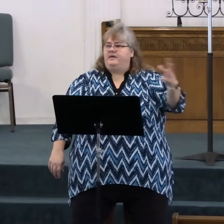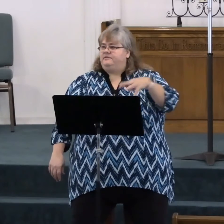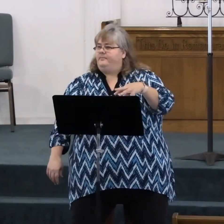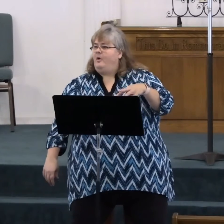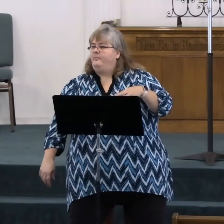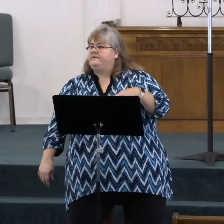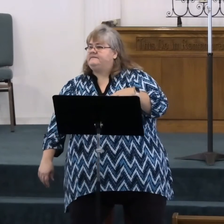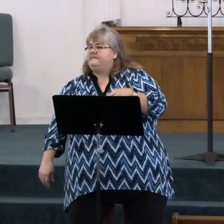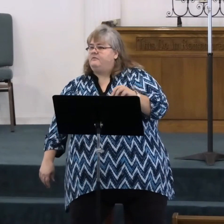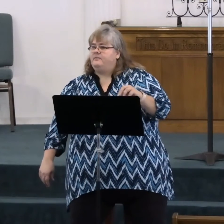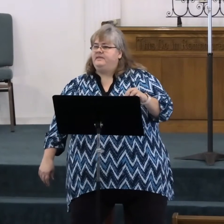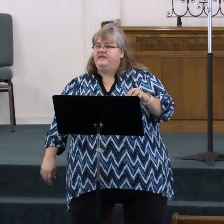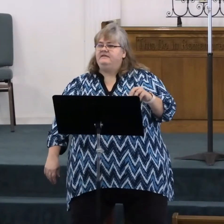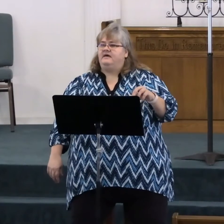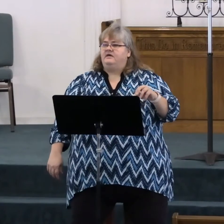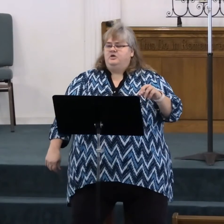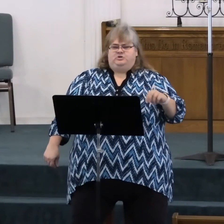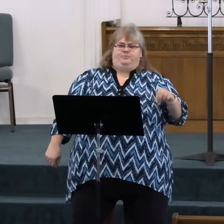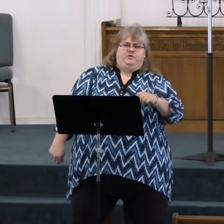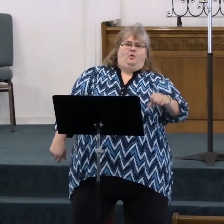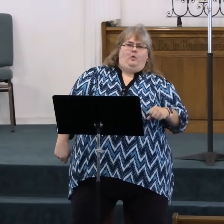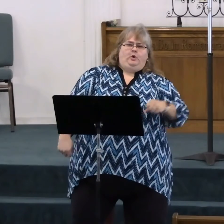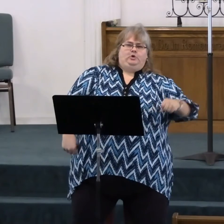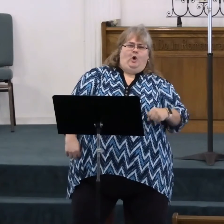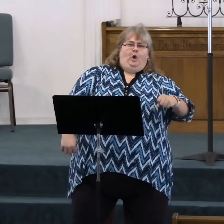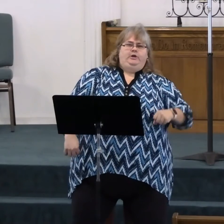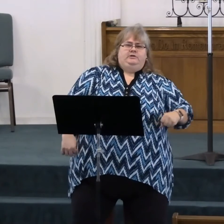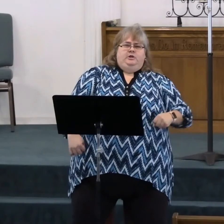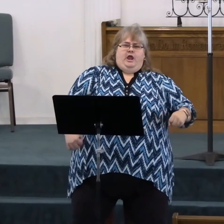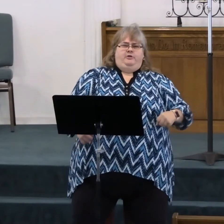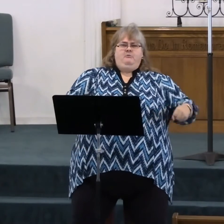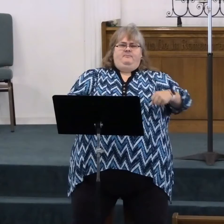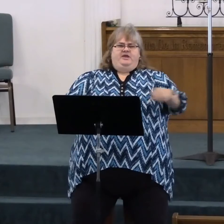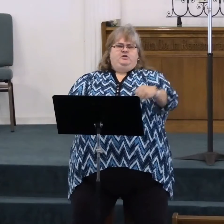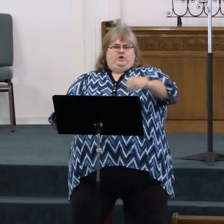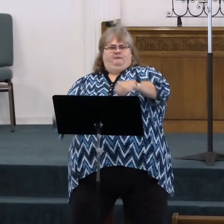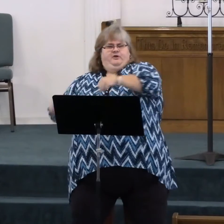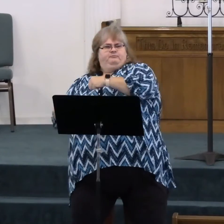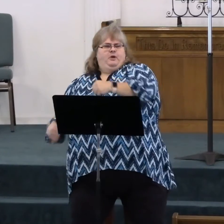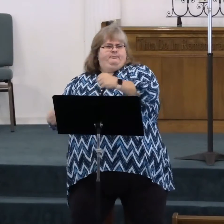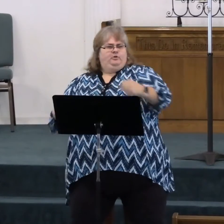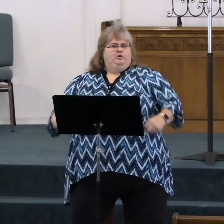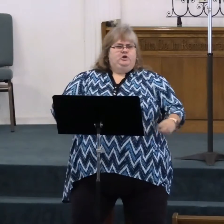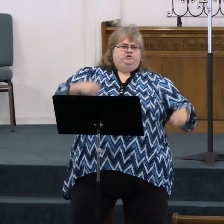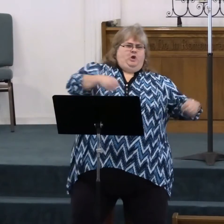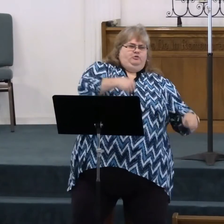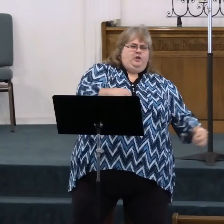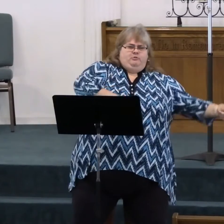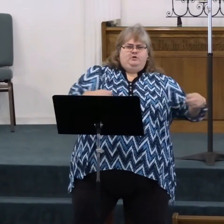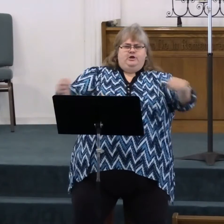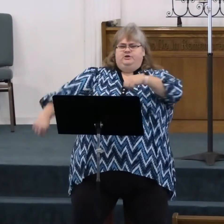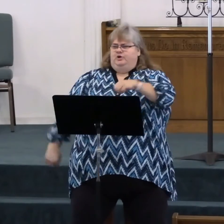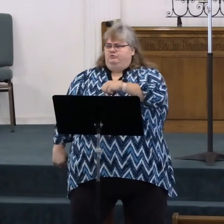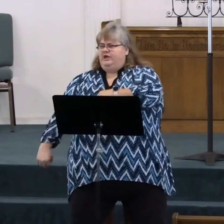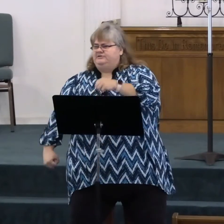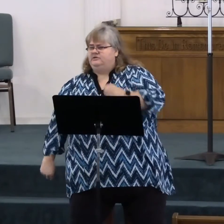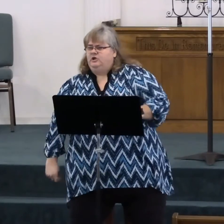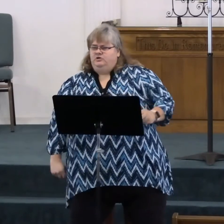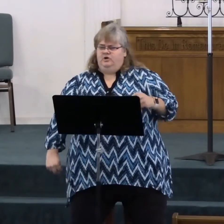their pulpits and they would begin to speak the word of God, and they would begin to convict people and tell them they need to do this and you need